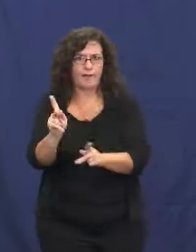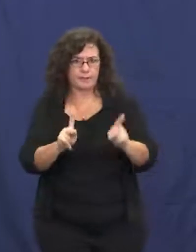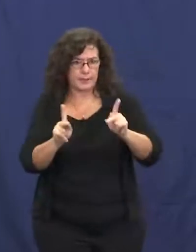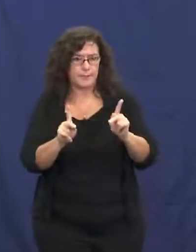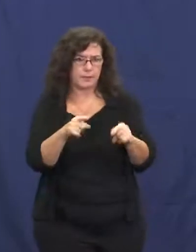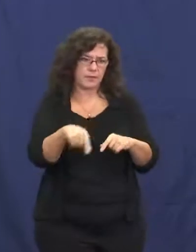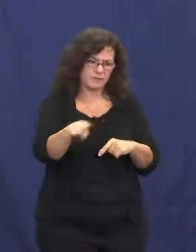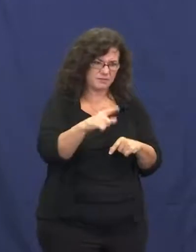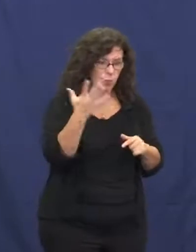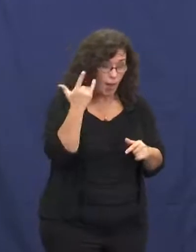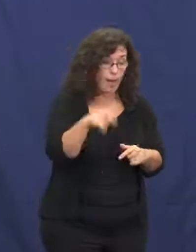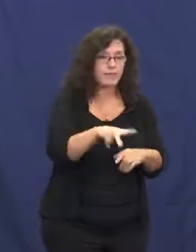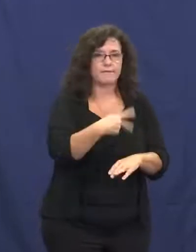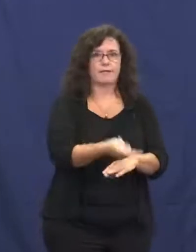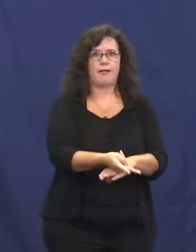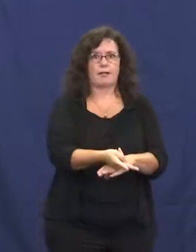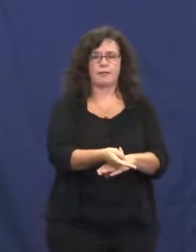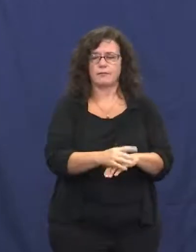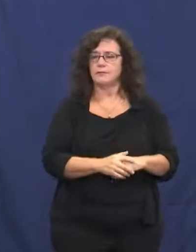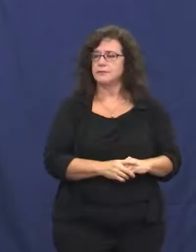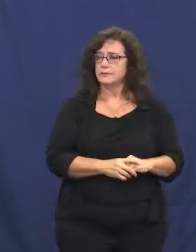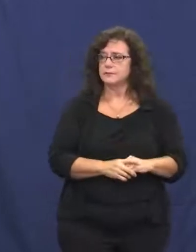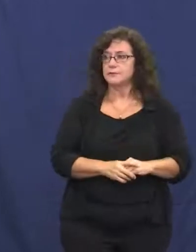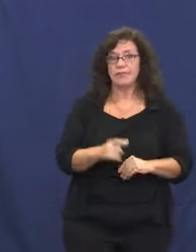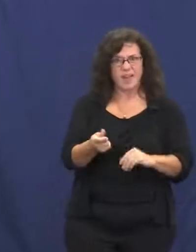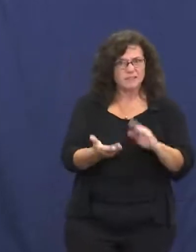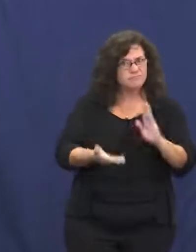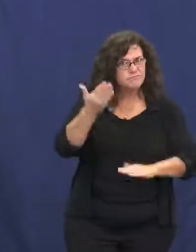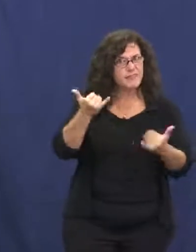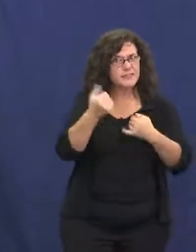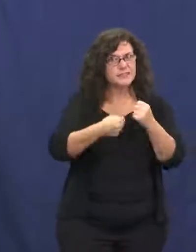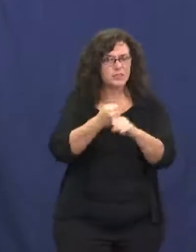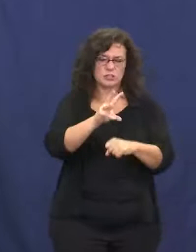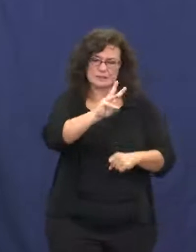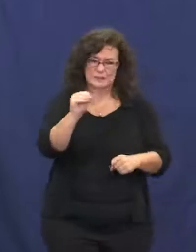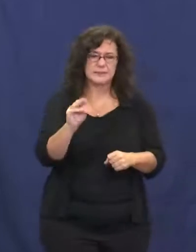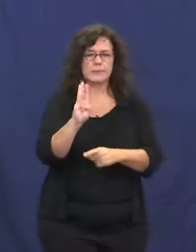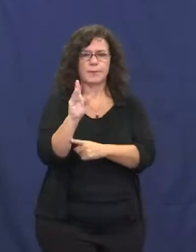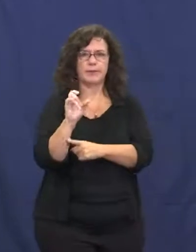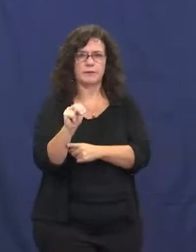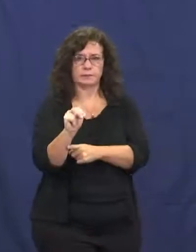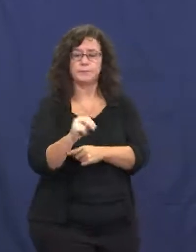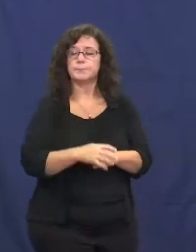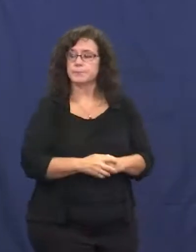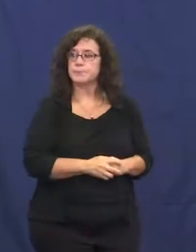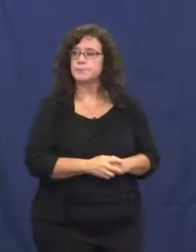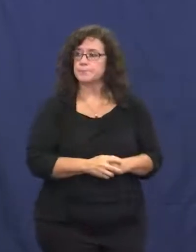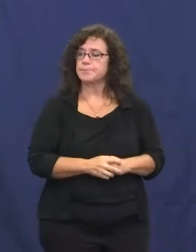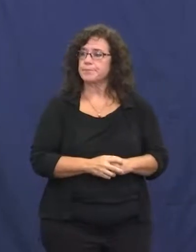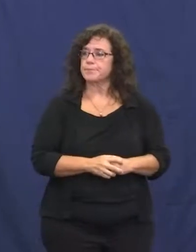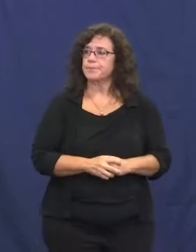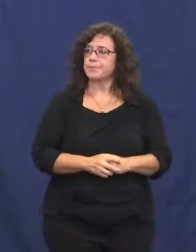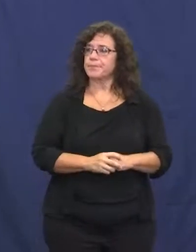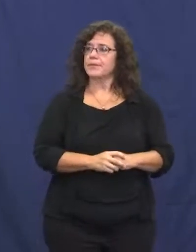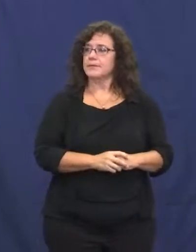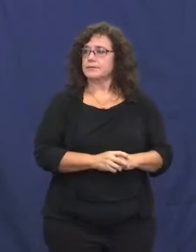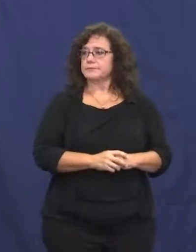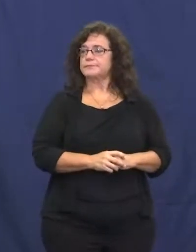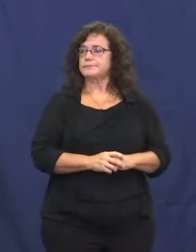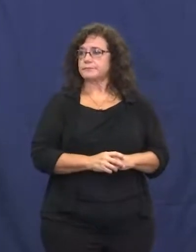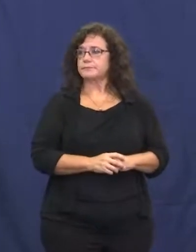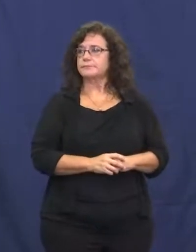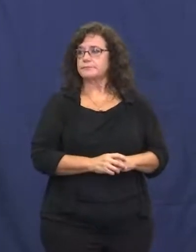date. Now, the CDC also states that the number of deaths per hour will increase from 5 to